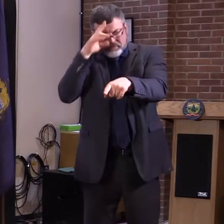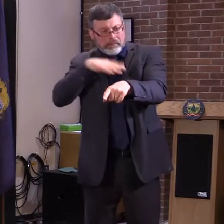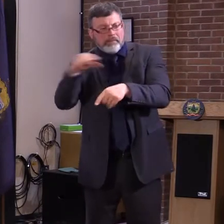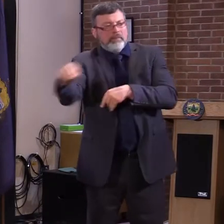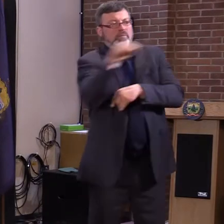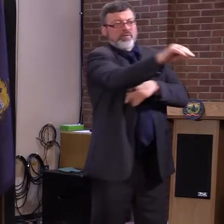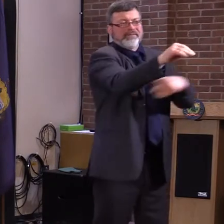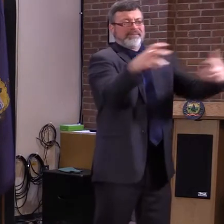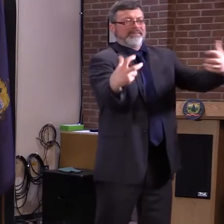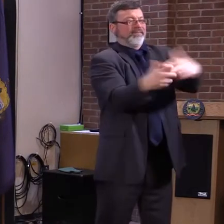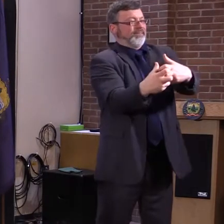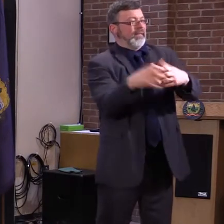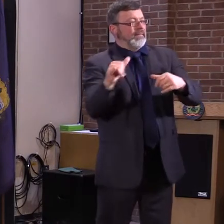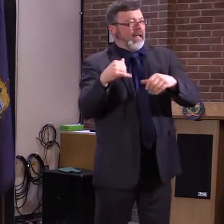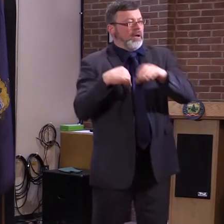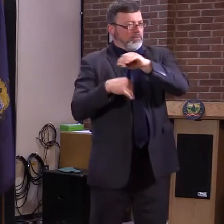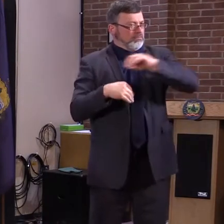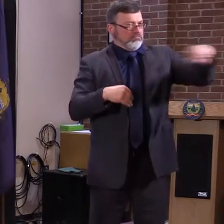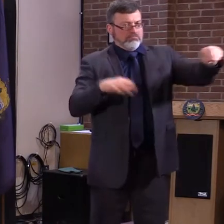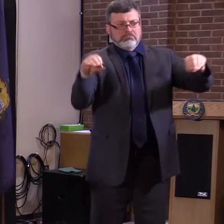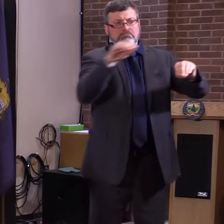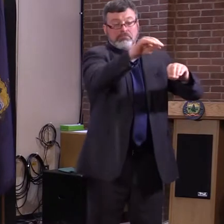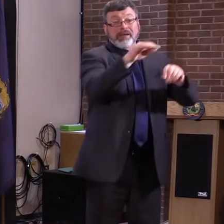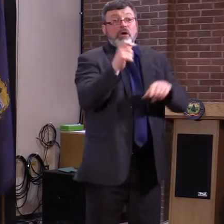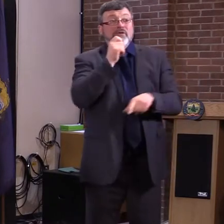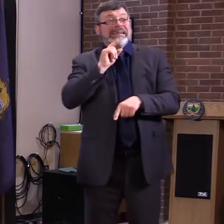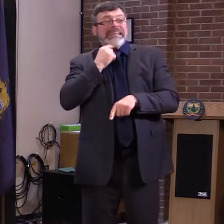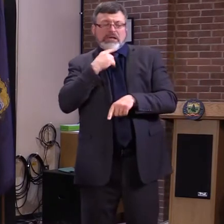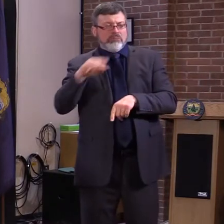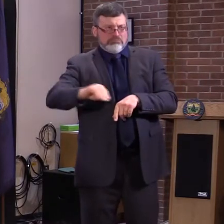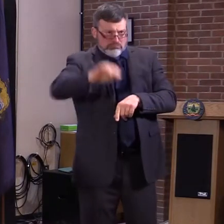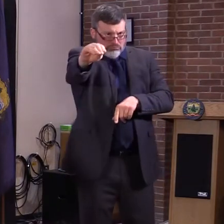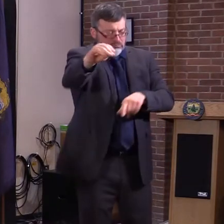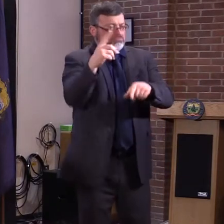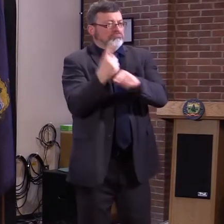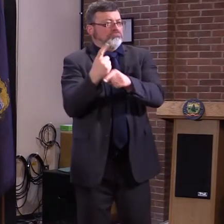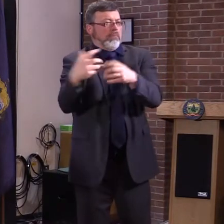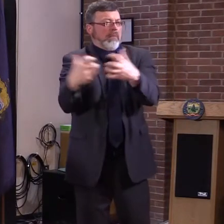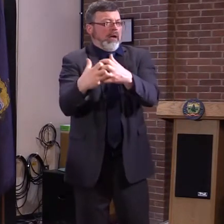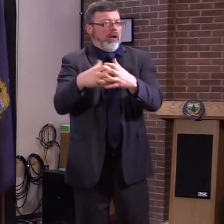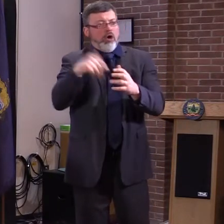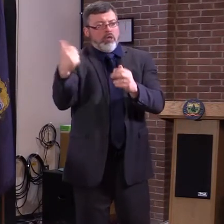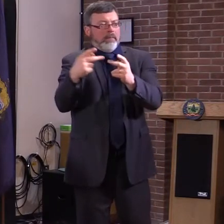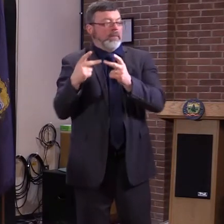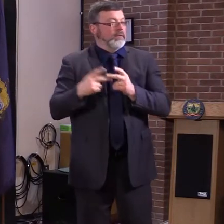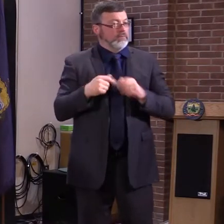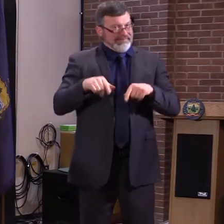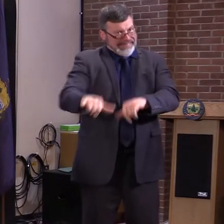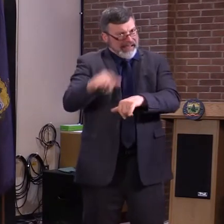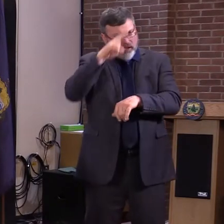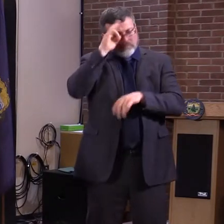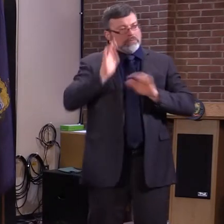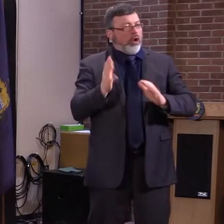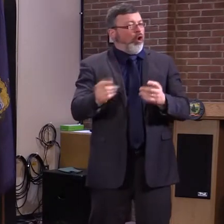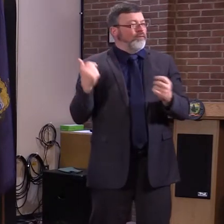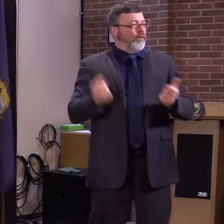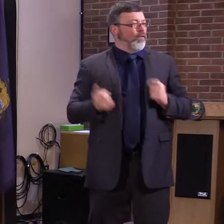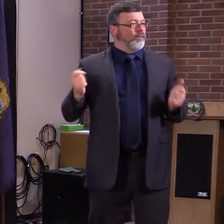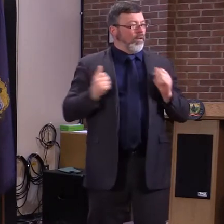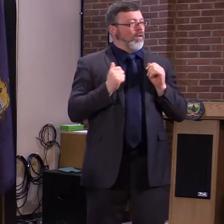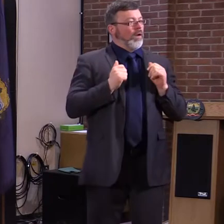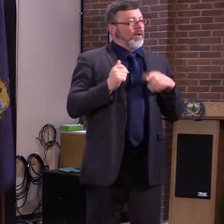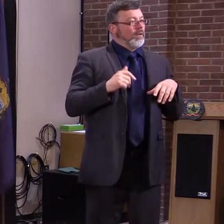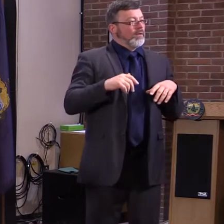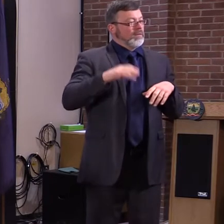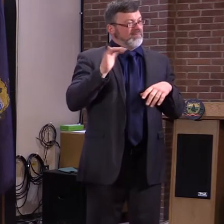need. This is a continuing area of focus, again, highlighting the need for mental health care,